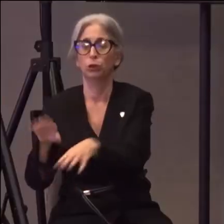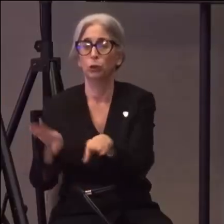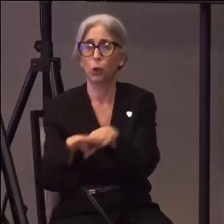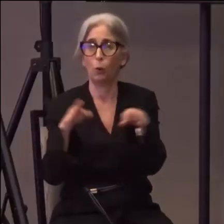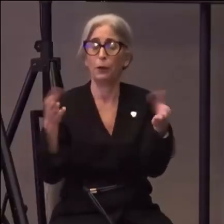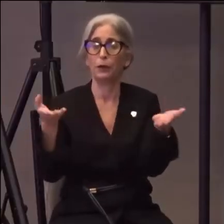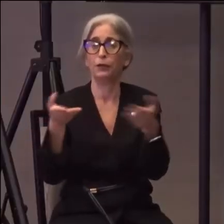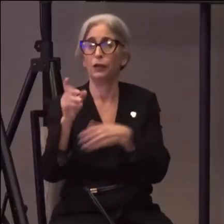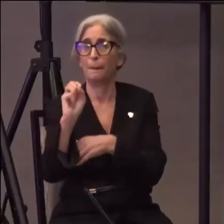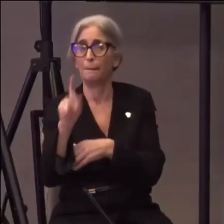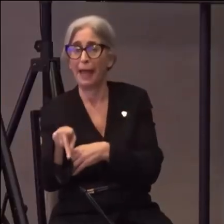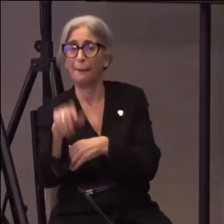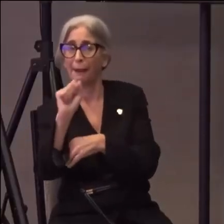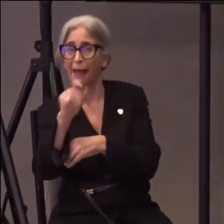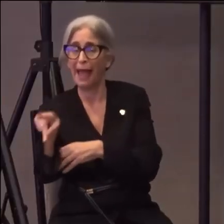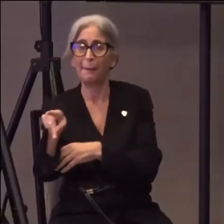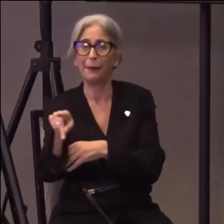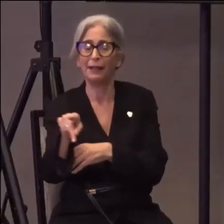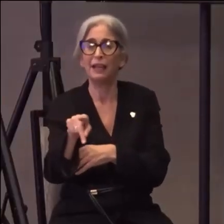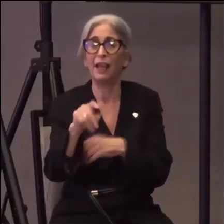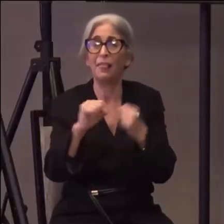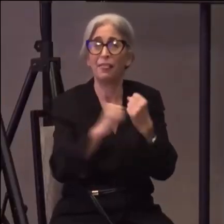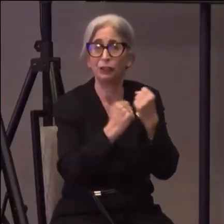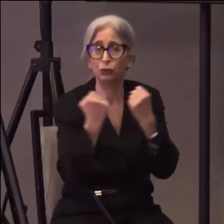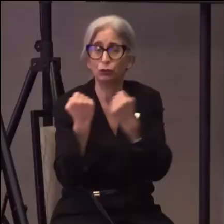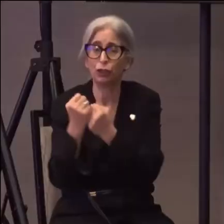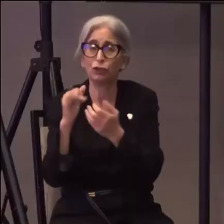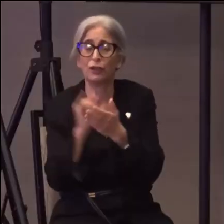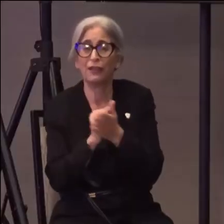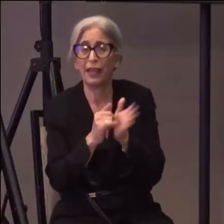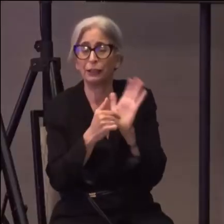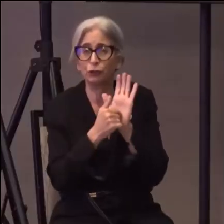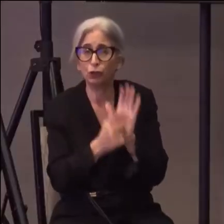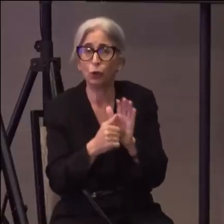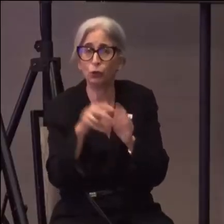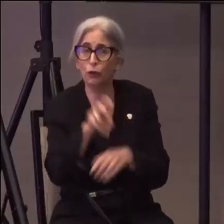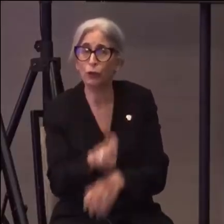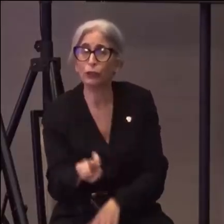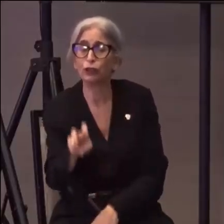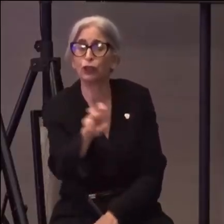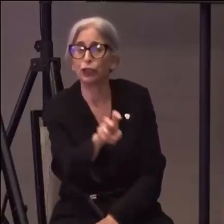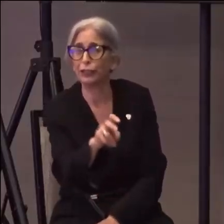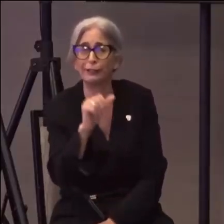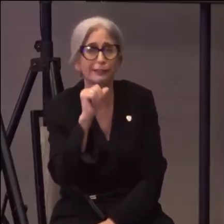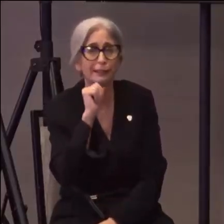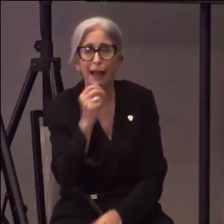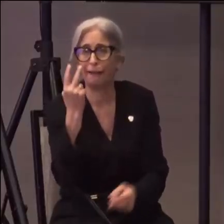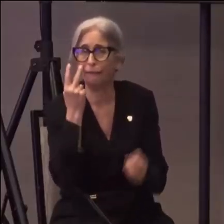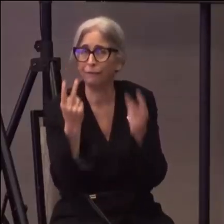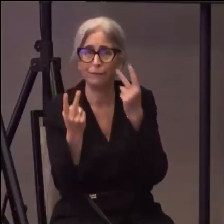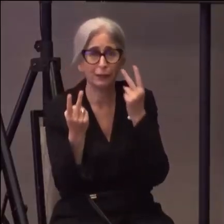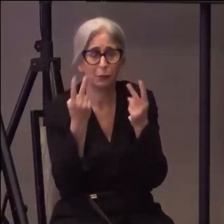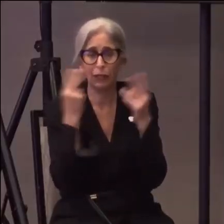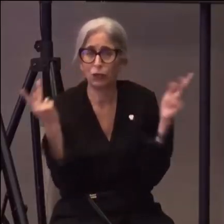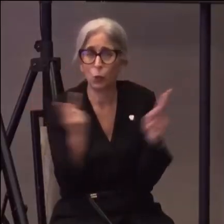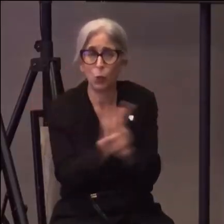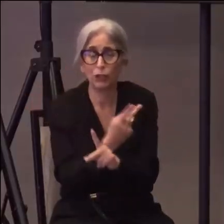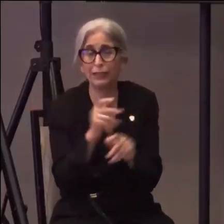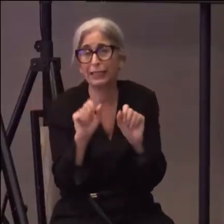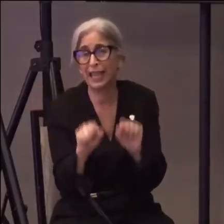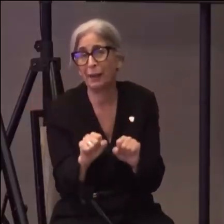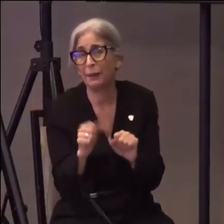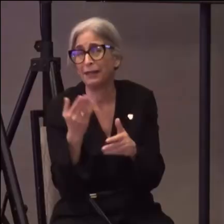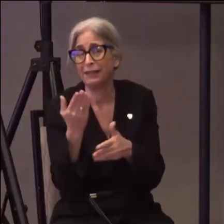favorite map app, and the infrastructure that shapes your journey is not visible. Or worse, it could be